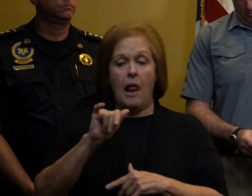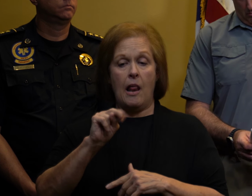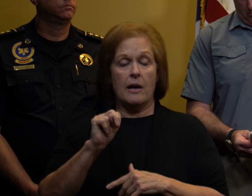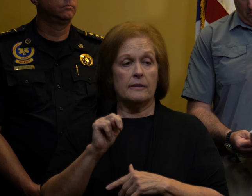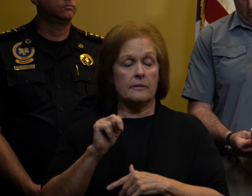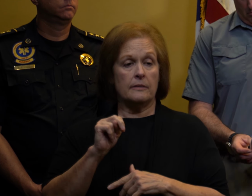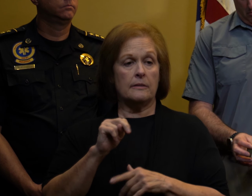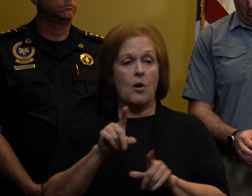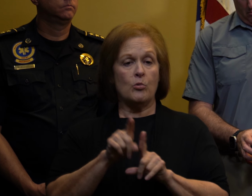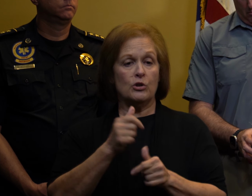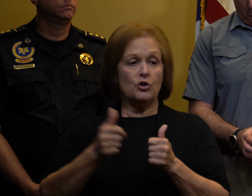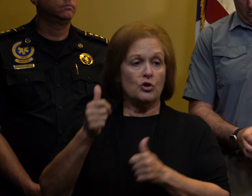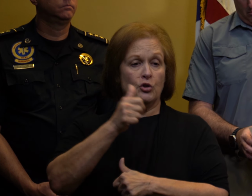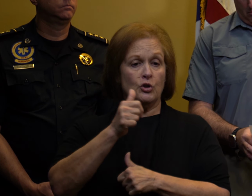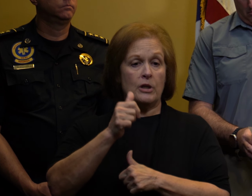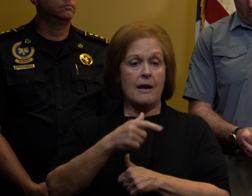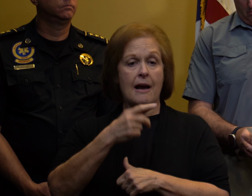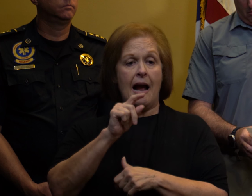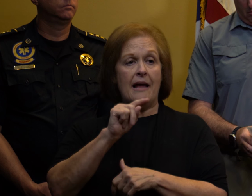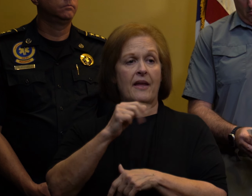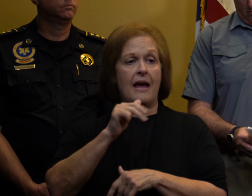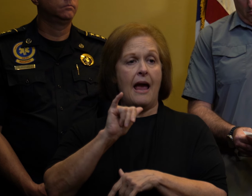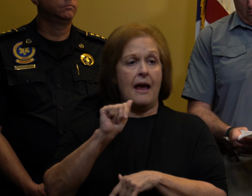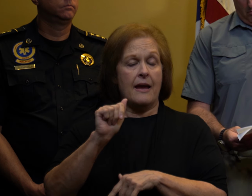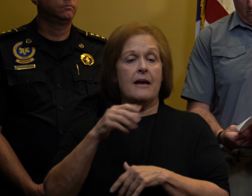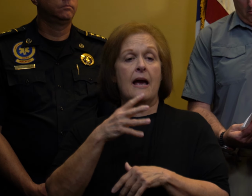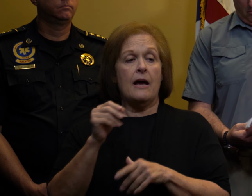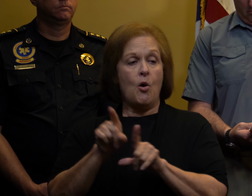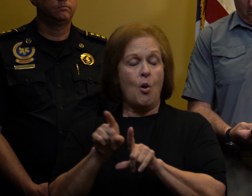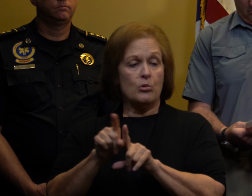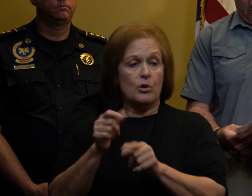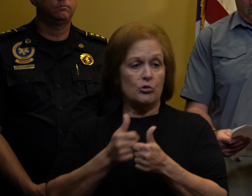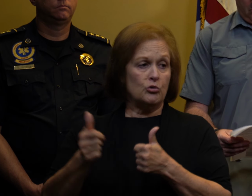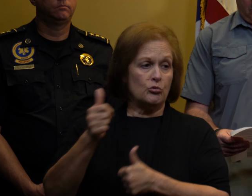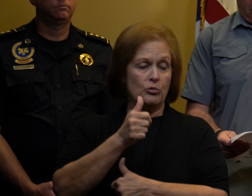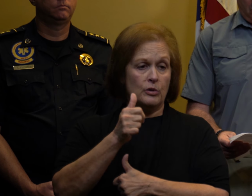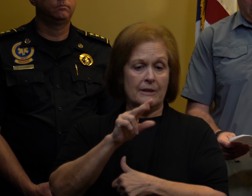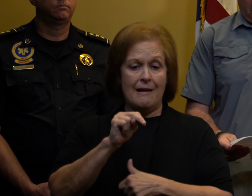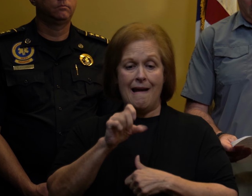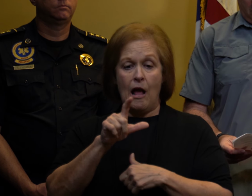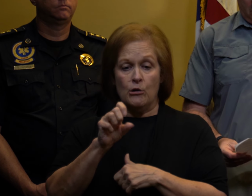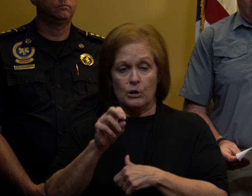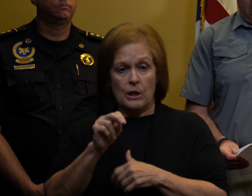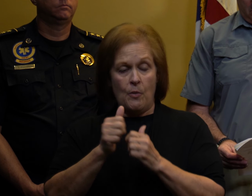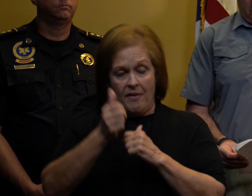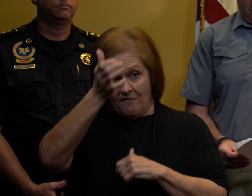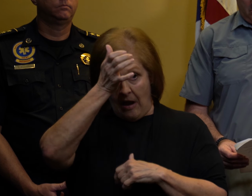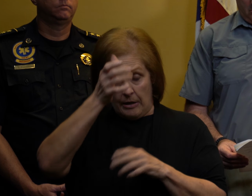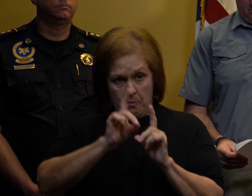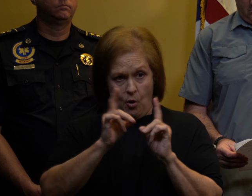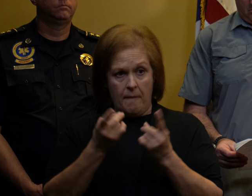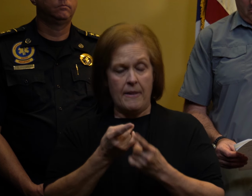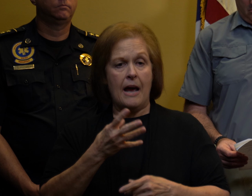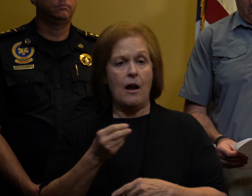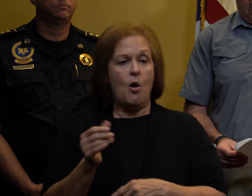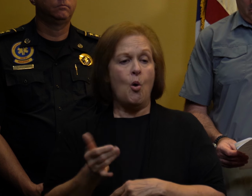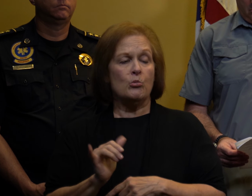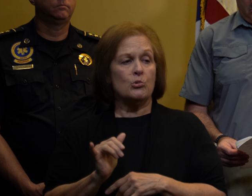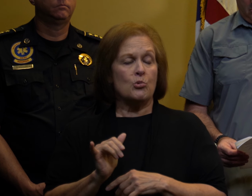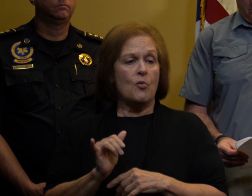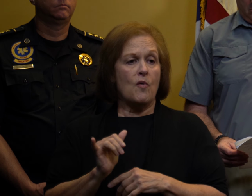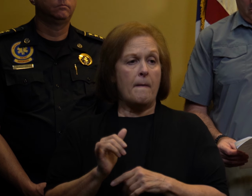from Deputy Chief Gantier. You're also going to hear from Chief Nelson with our fire department, and you're going to